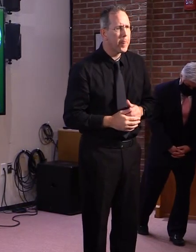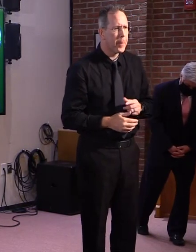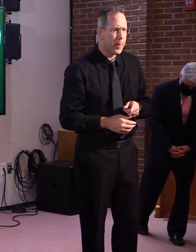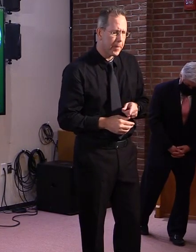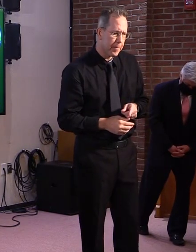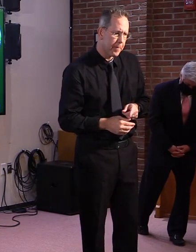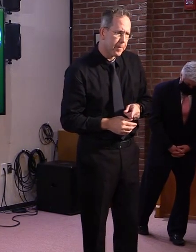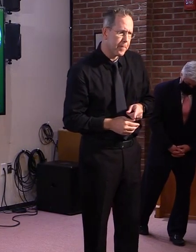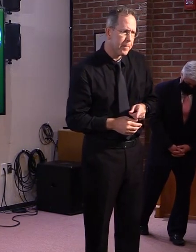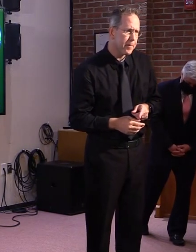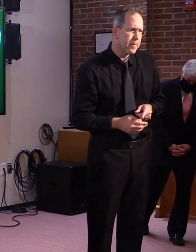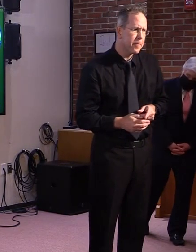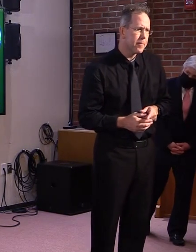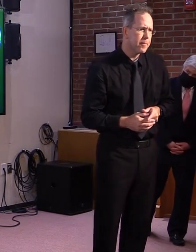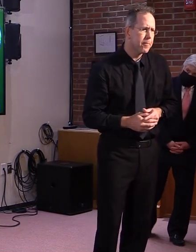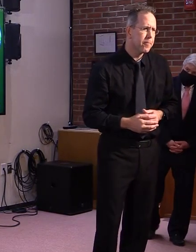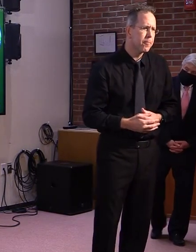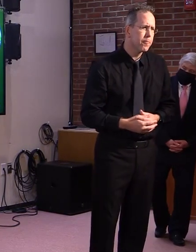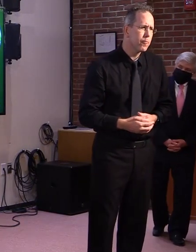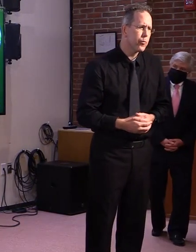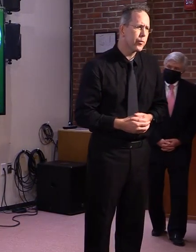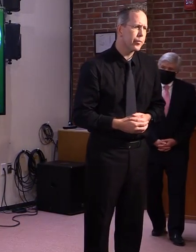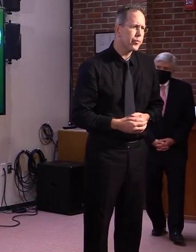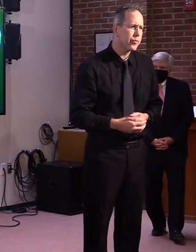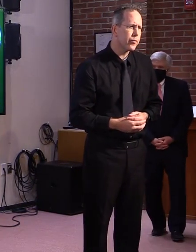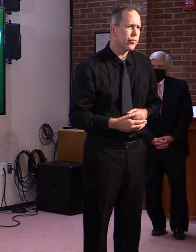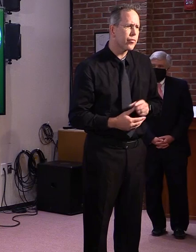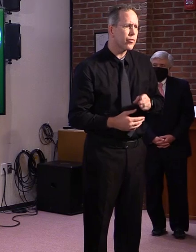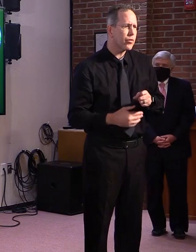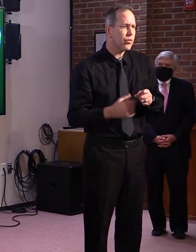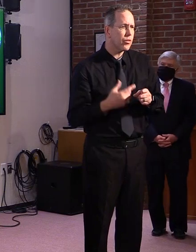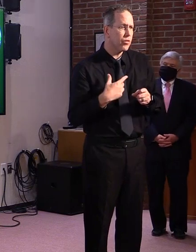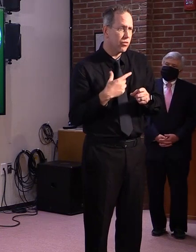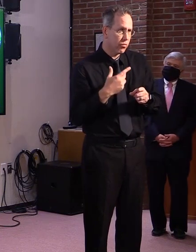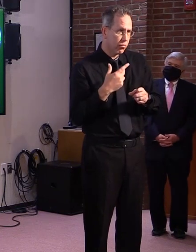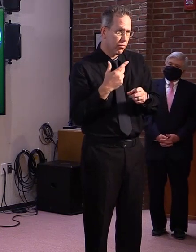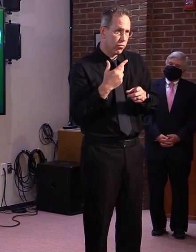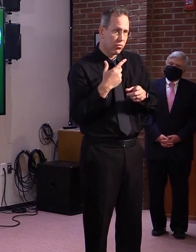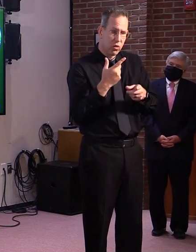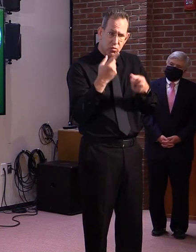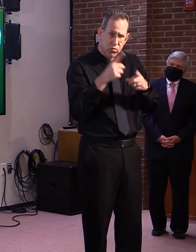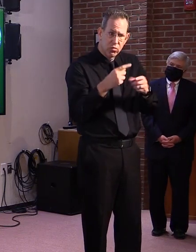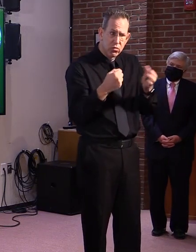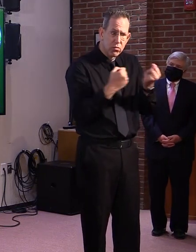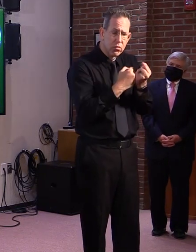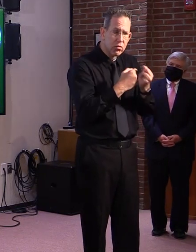requested, would you not support that? Yeah. Again, like with all other pieces of legislation,